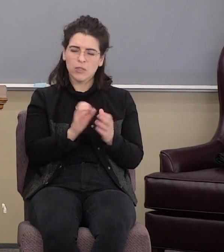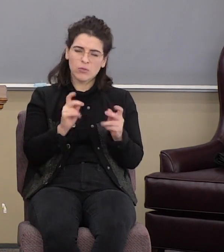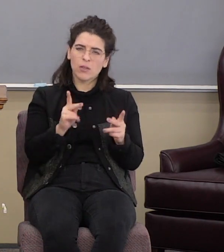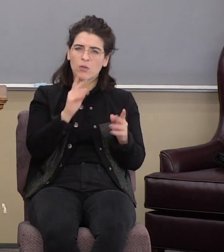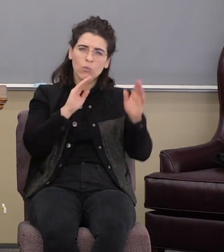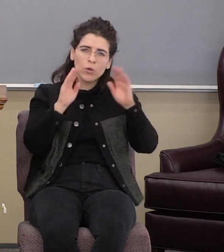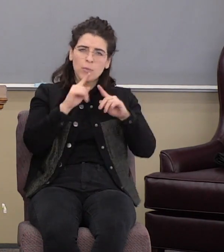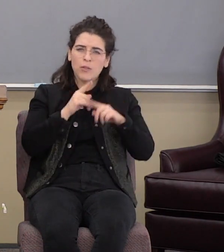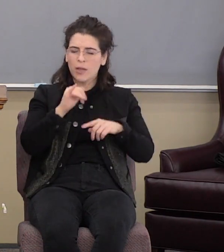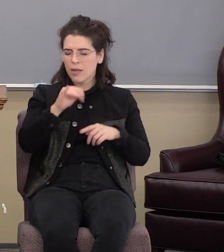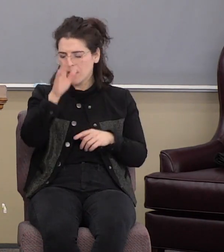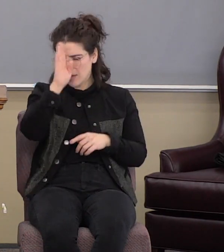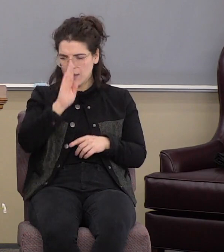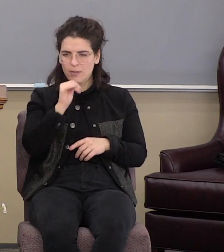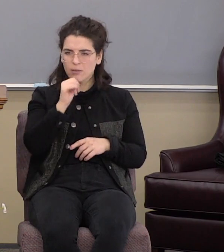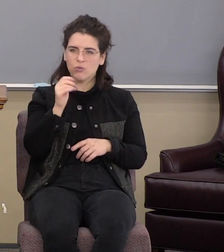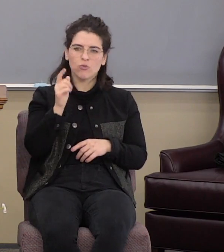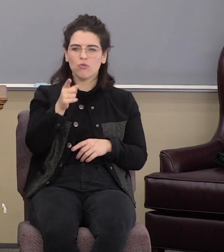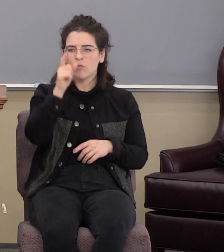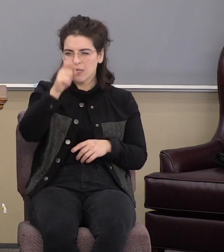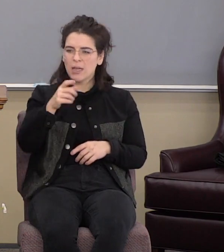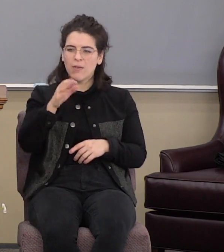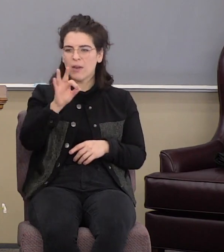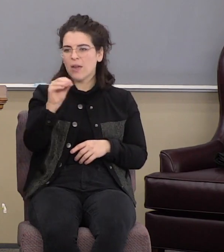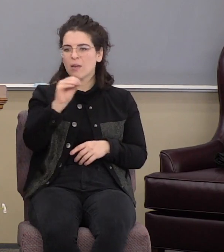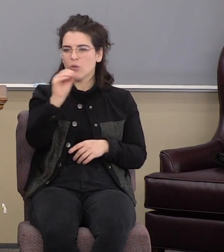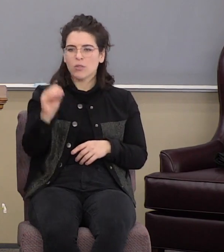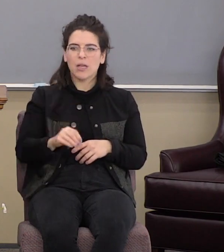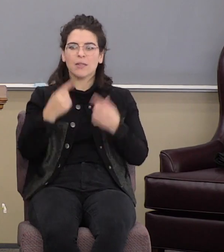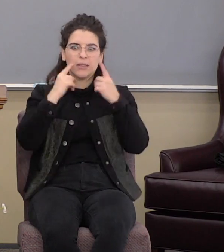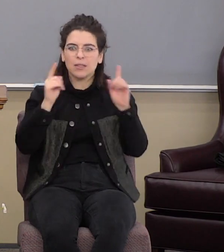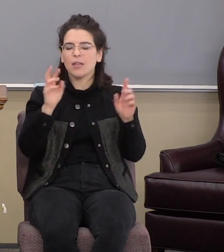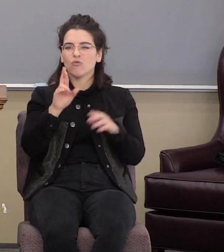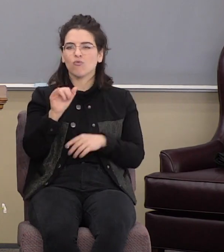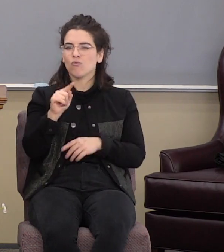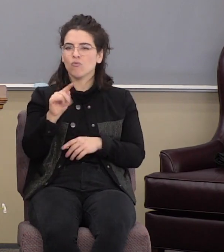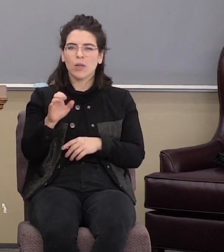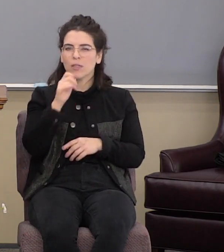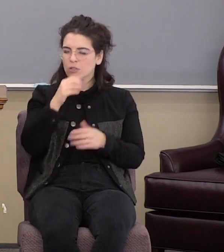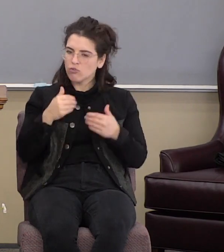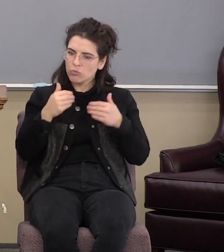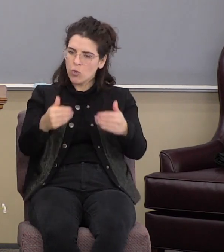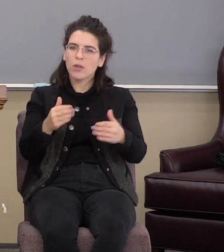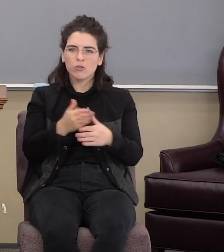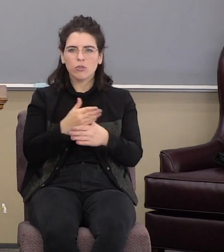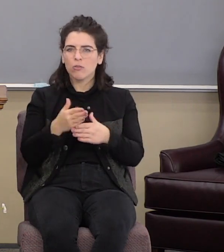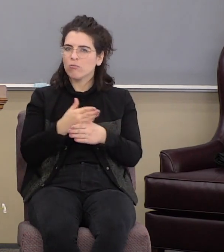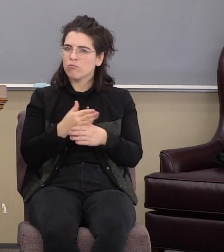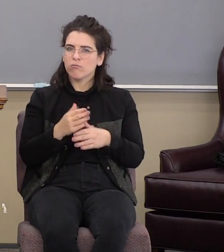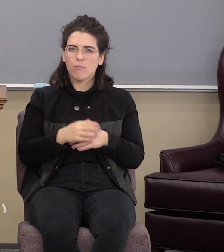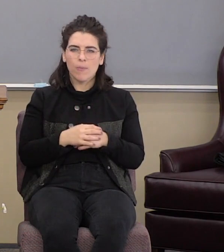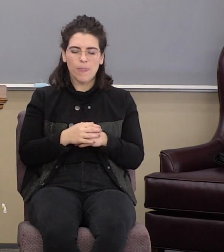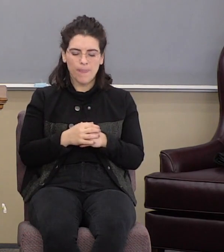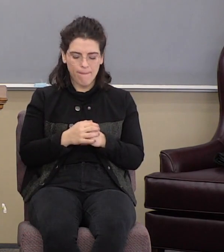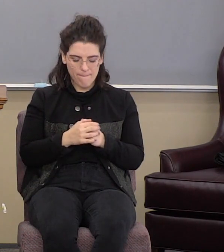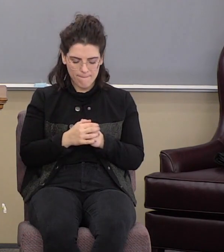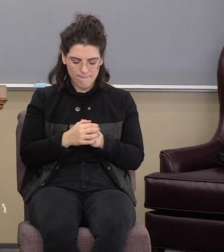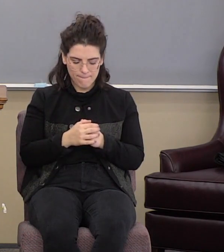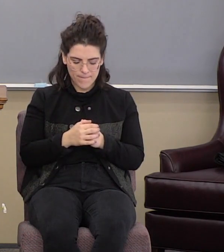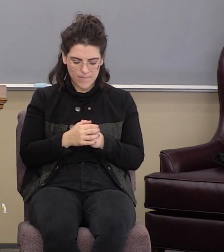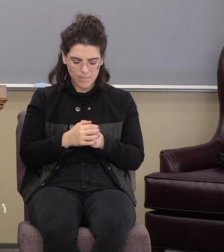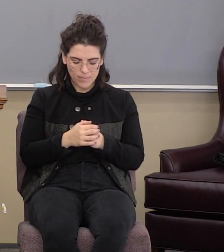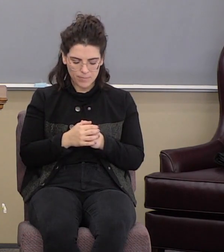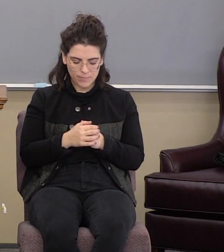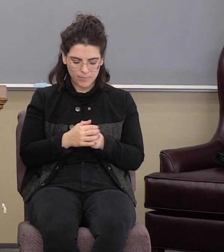you better have, you know, 90% success rate. He doesn't give us that, right? Just do it. Just do it. Anyway, so let's